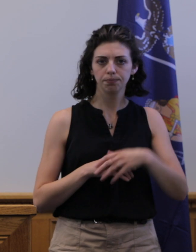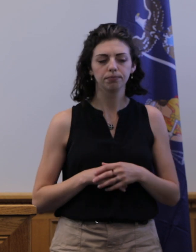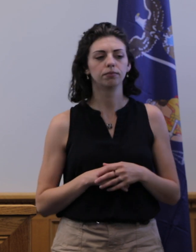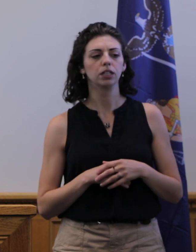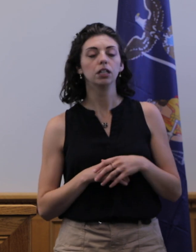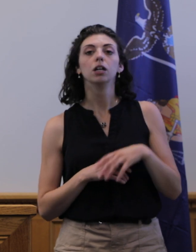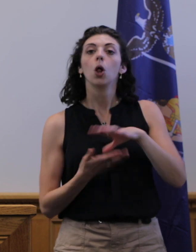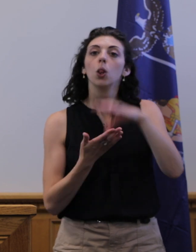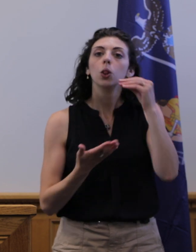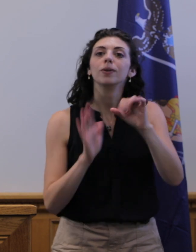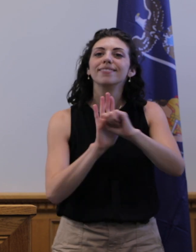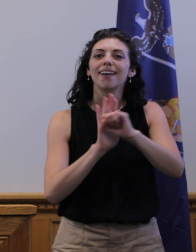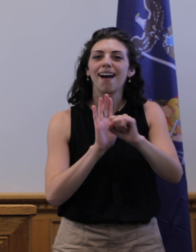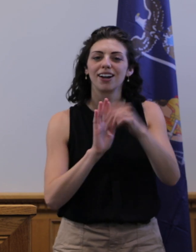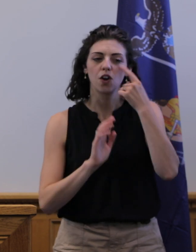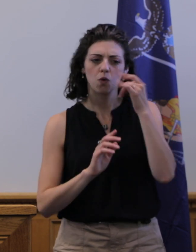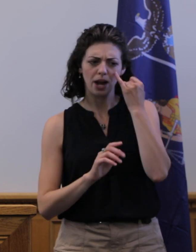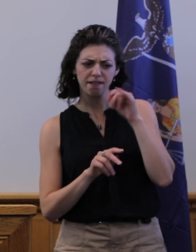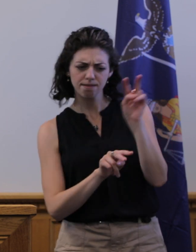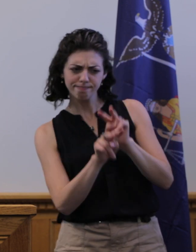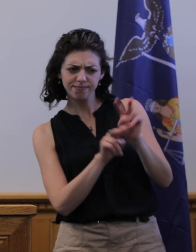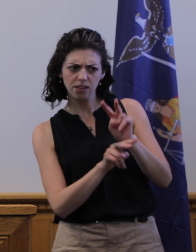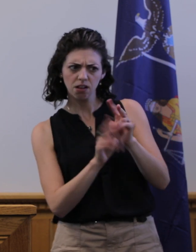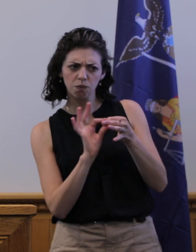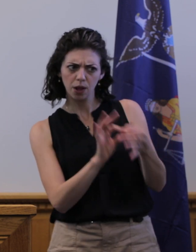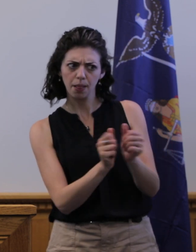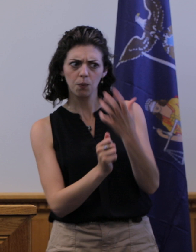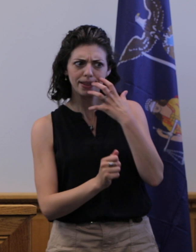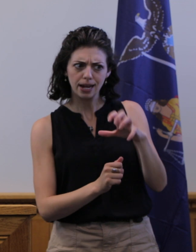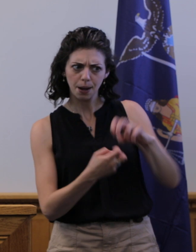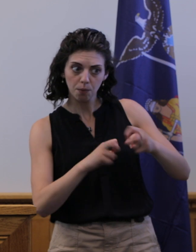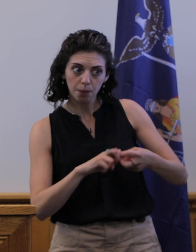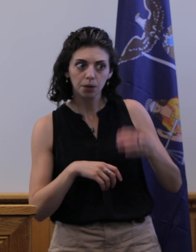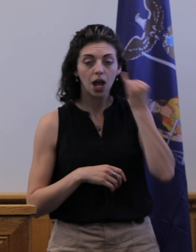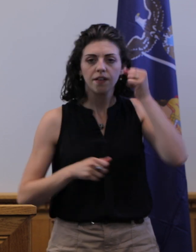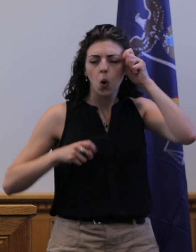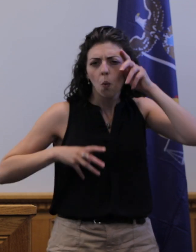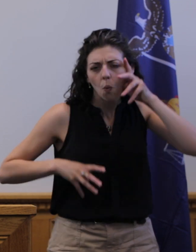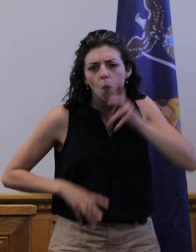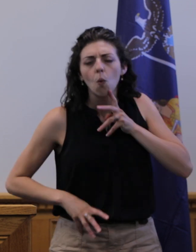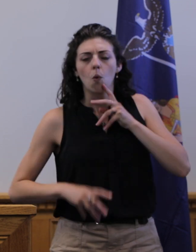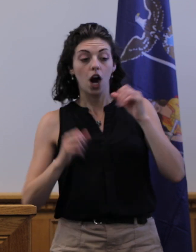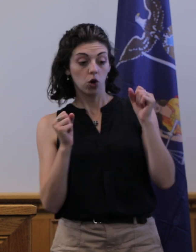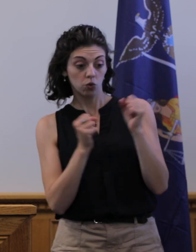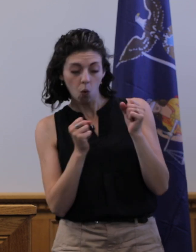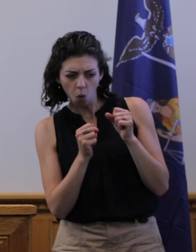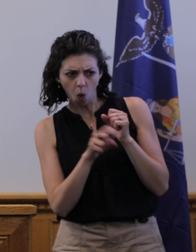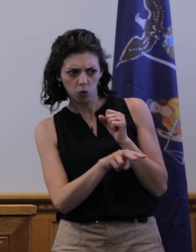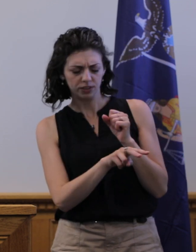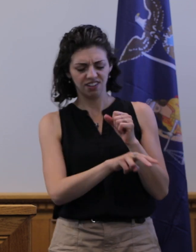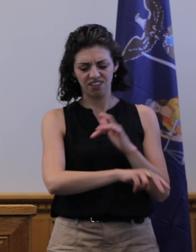signs and symptoms of heat-related illness and how to treat them. Heavy sweating, cold, pale, and clammy